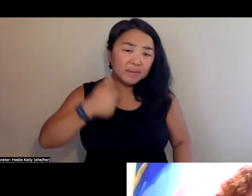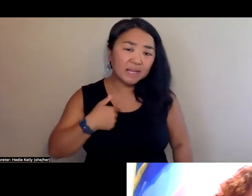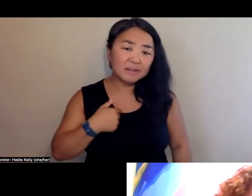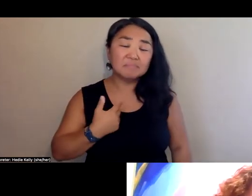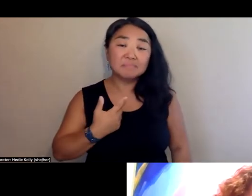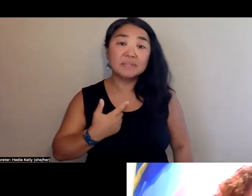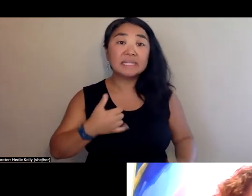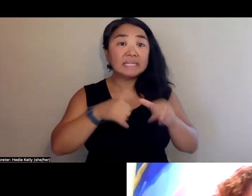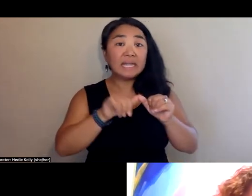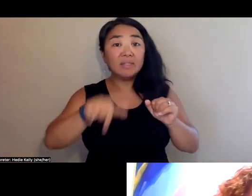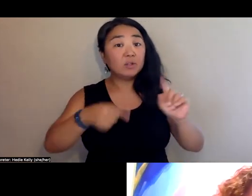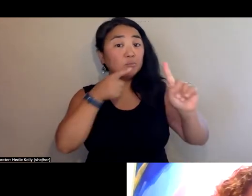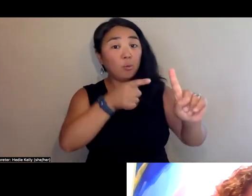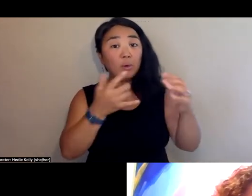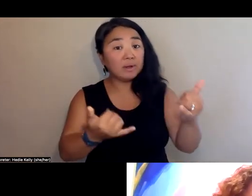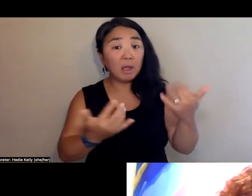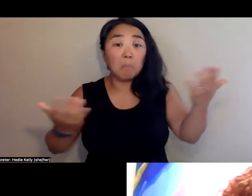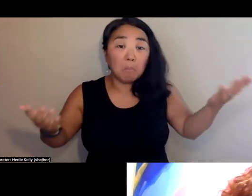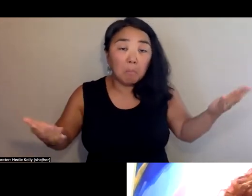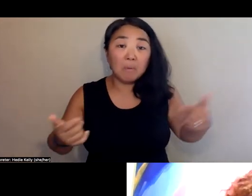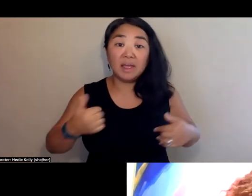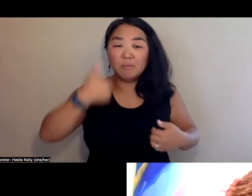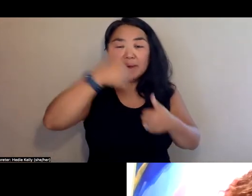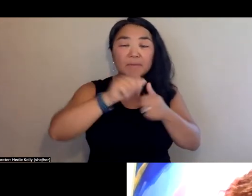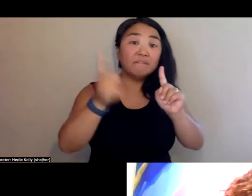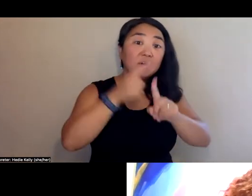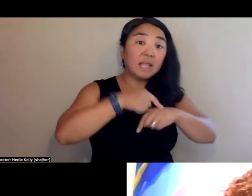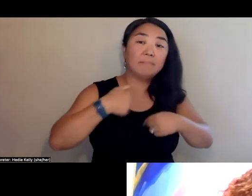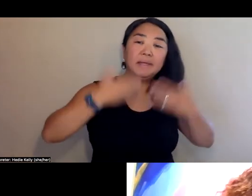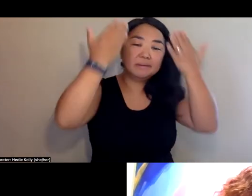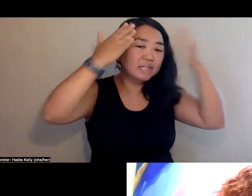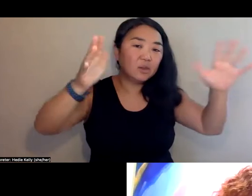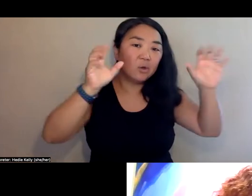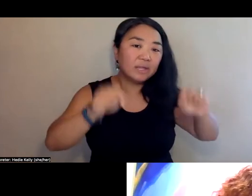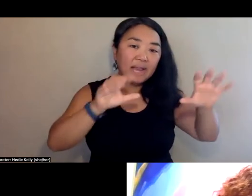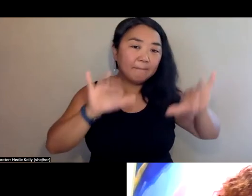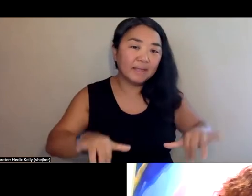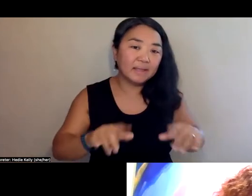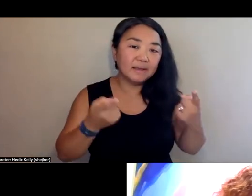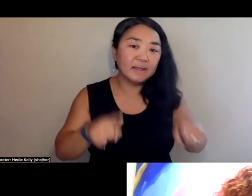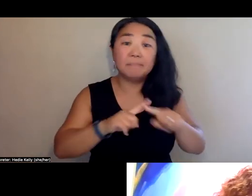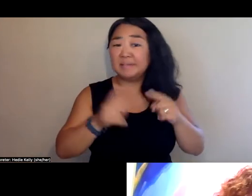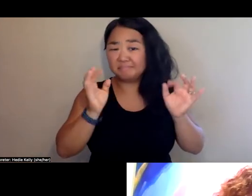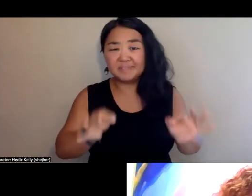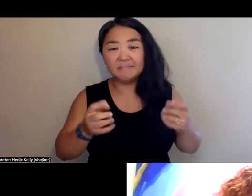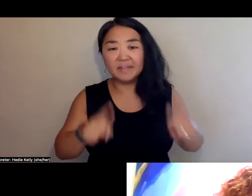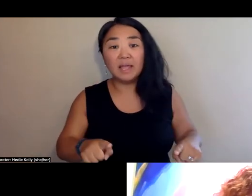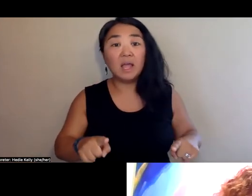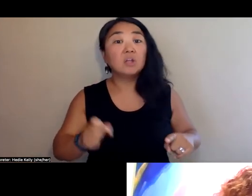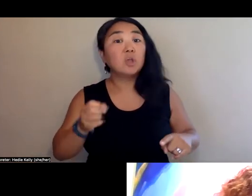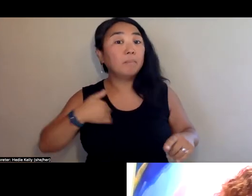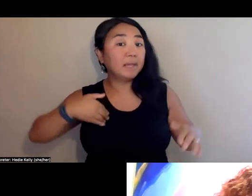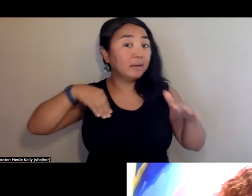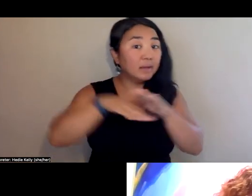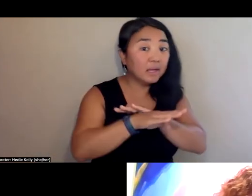at this point, I don't even, the first time I didn't know that was going to happen, but it definitely happened. And so I just go in with the knowledge that I'm